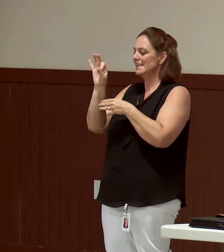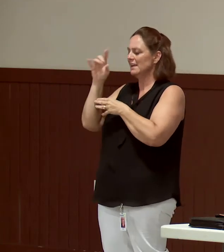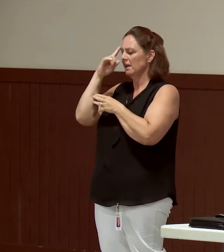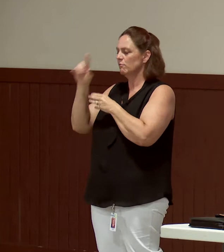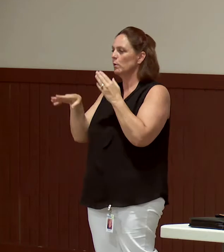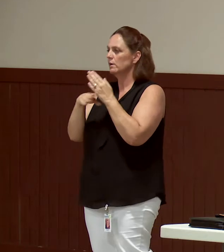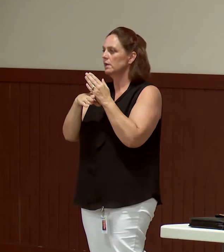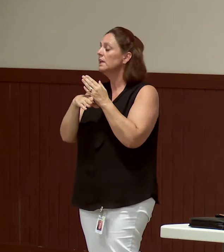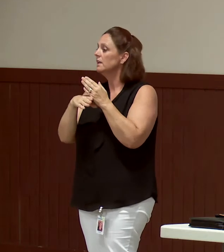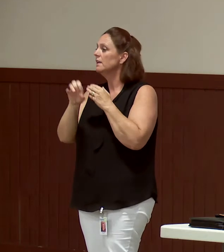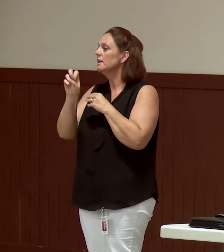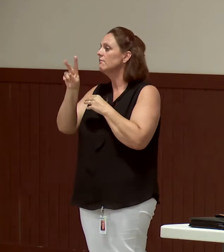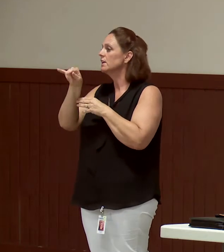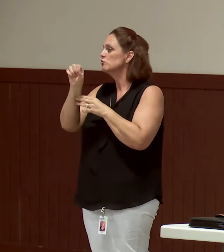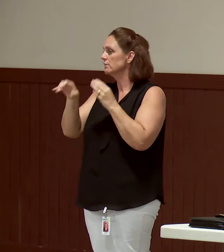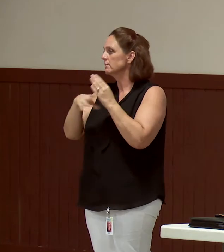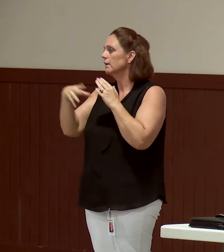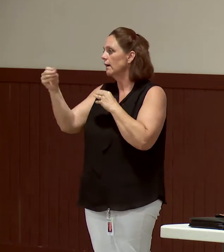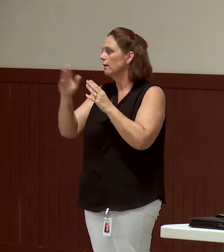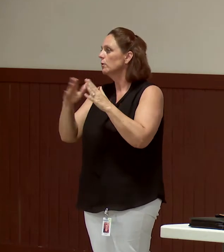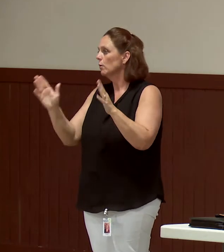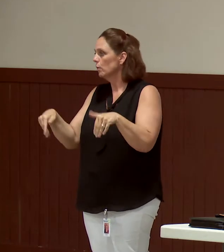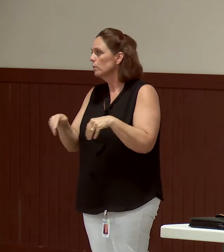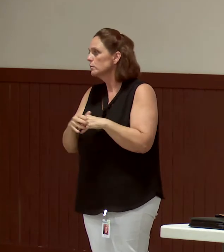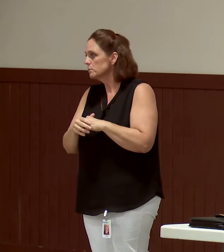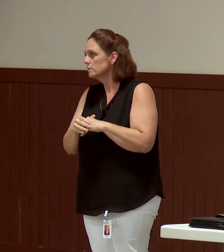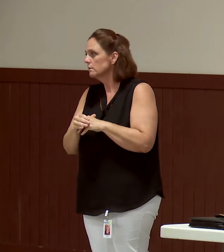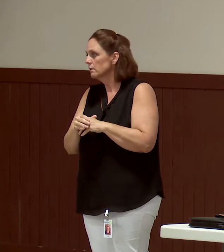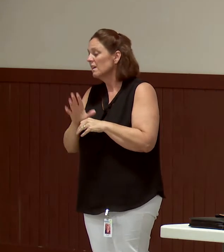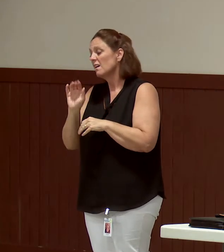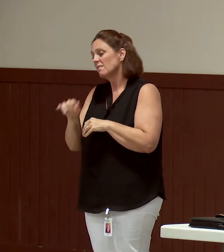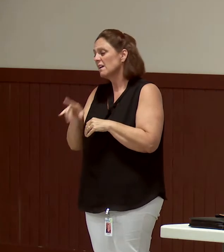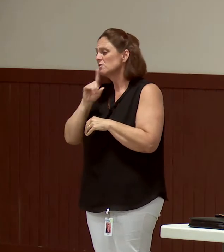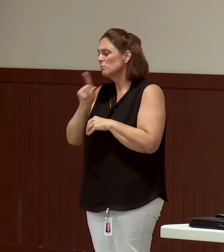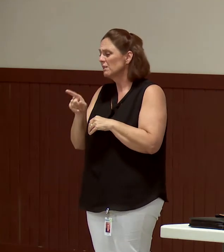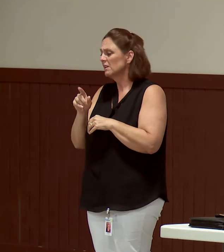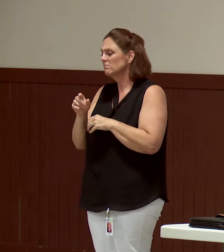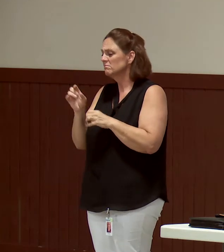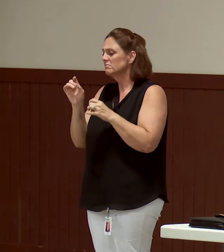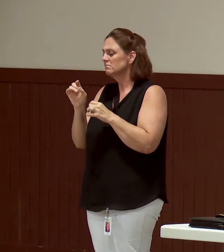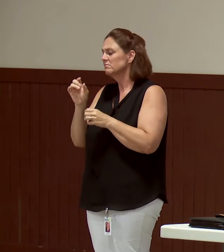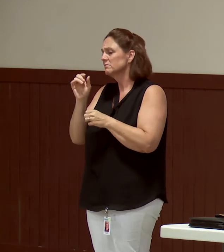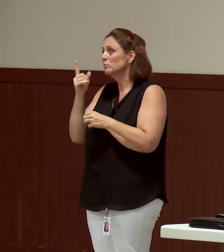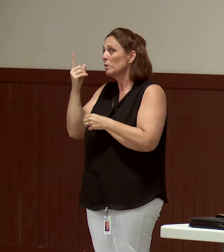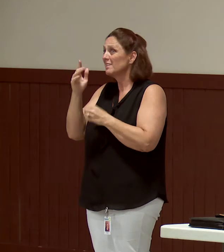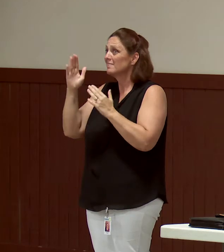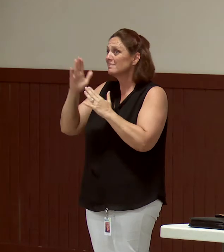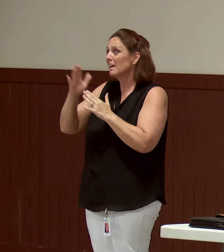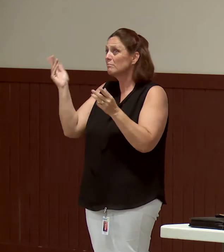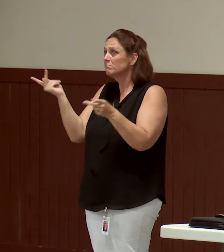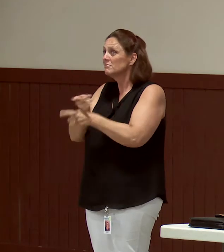evictions nationally, and that's what they would consider a top evicting area.